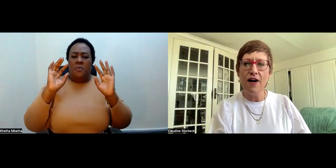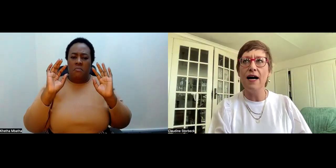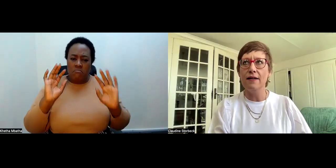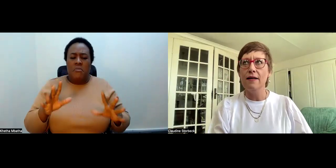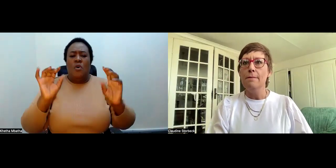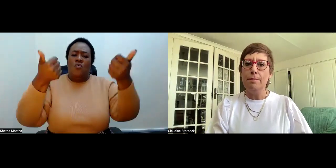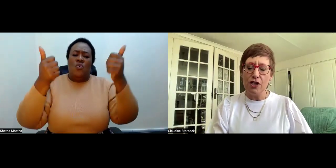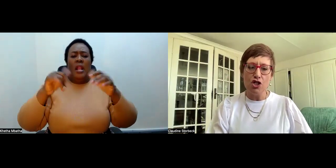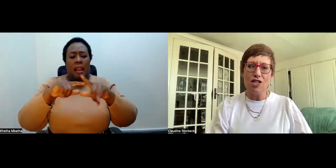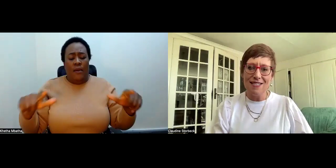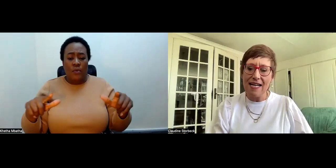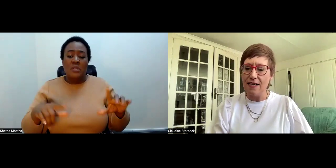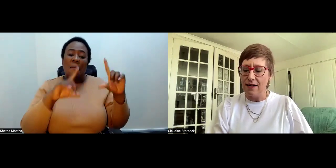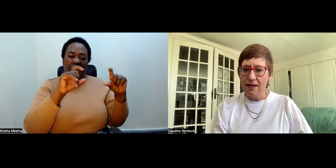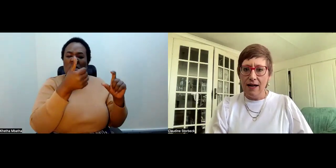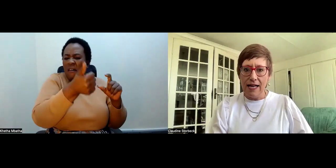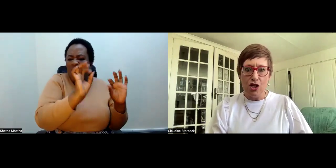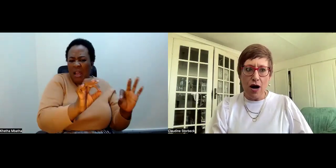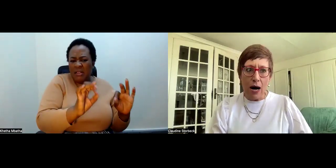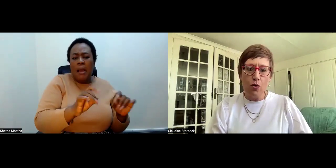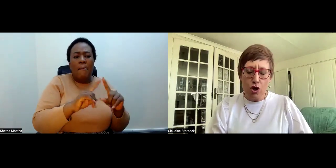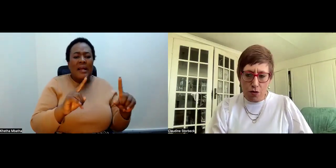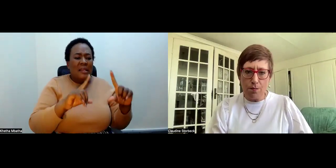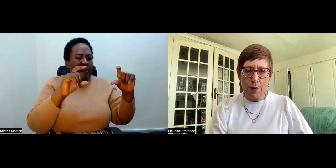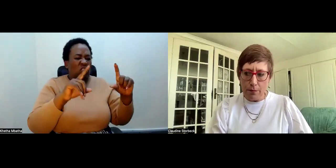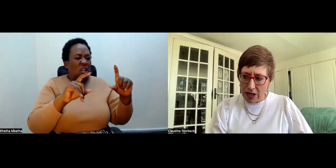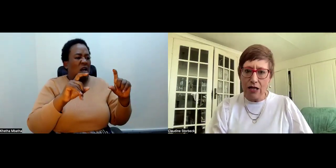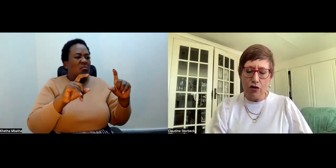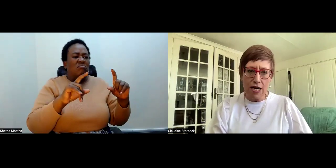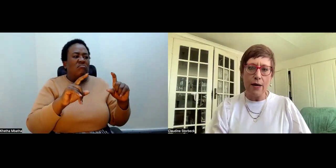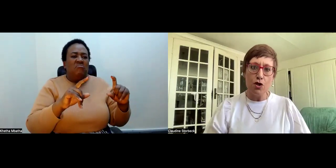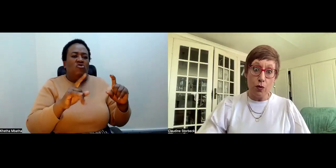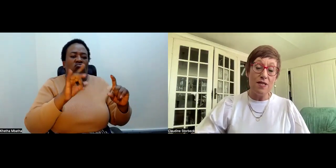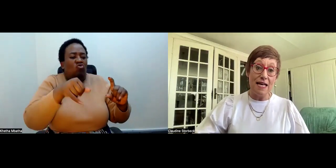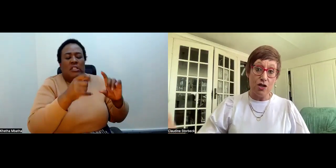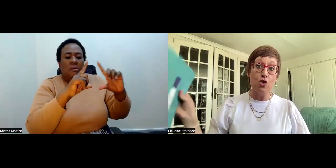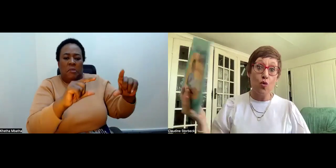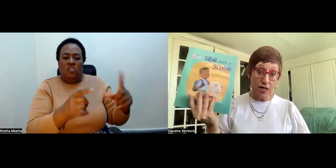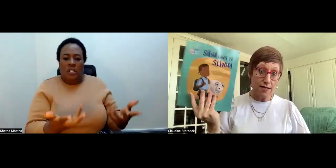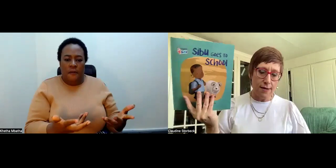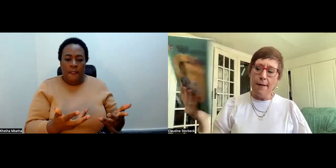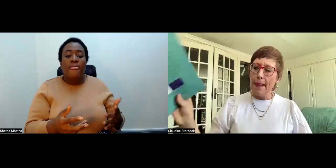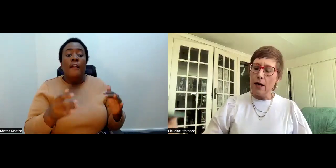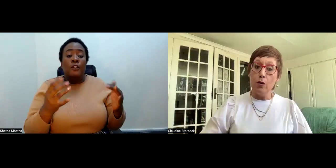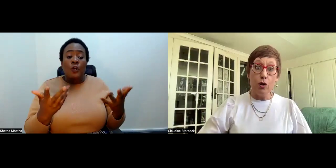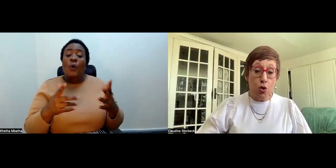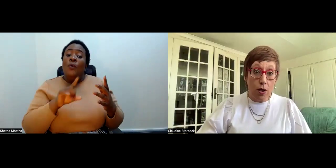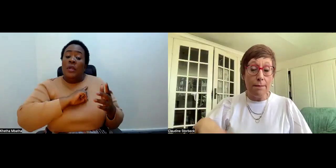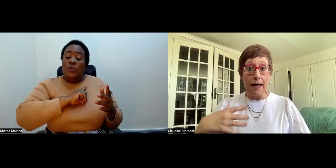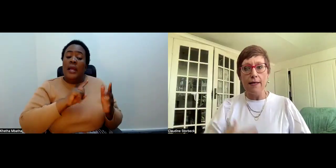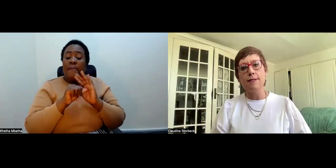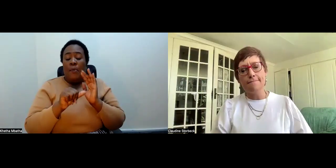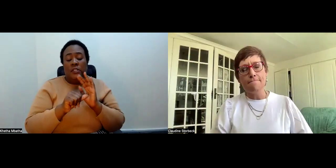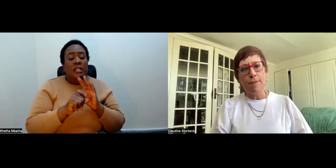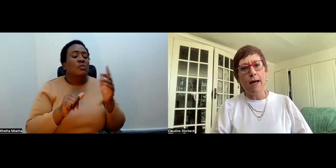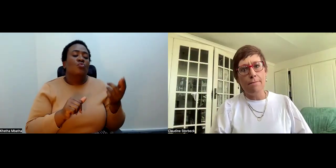Pictures are fun, but pictures are static. And so I would also just be bringing in rich language when we're telling stories and when we're talking